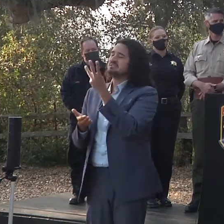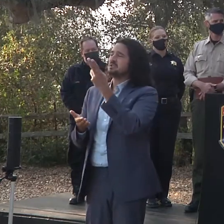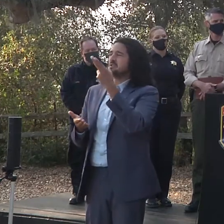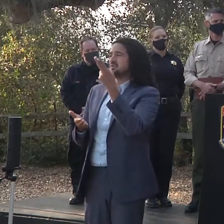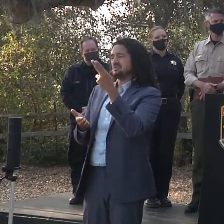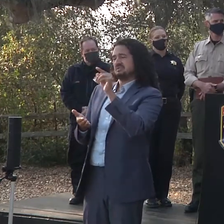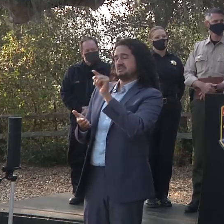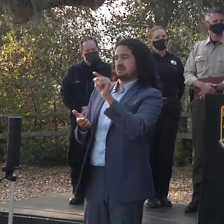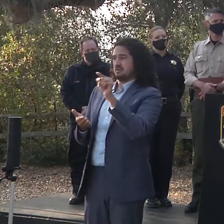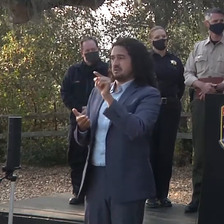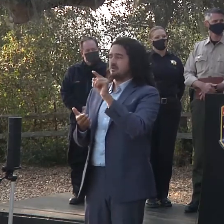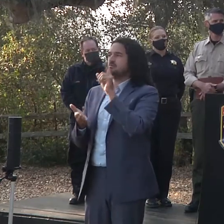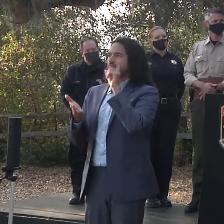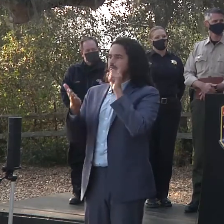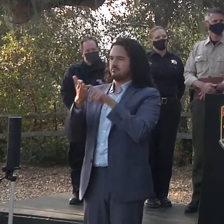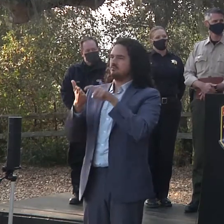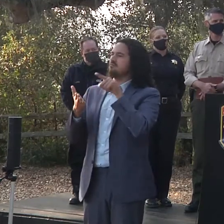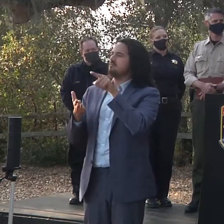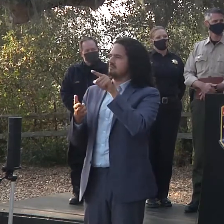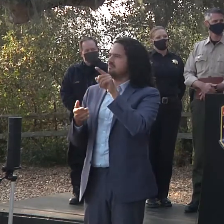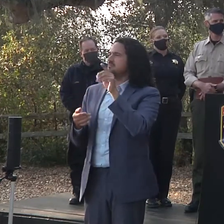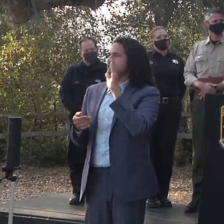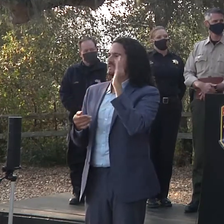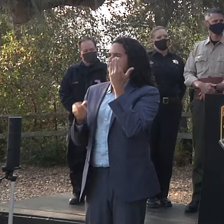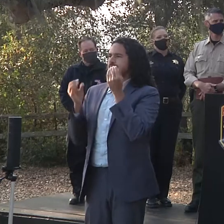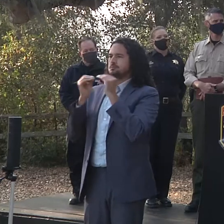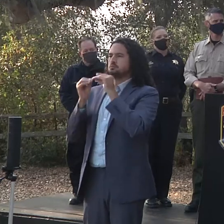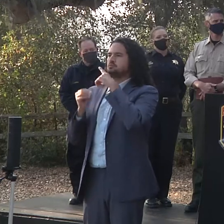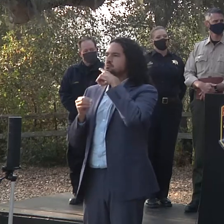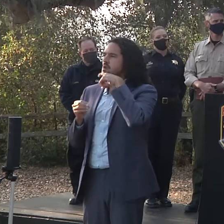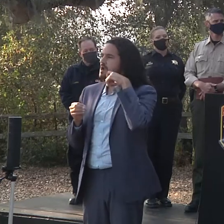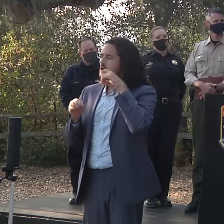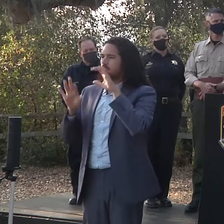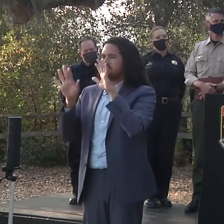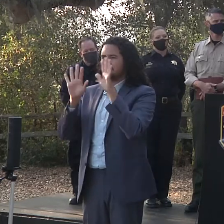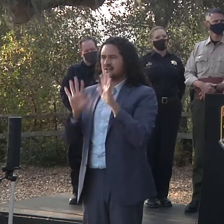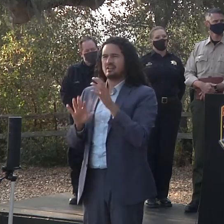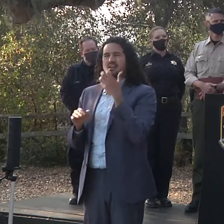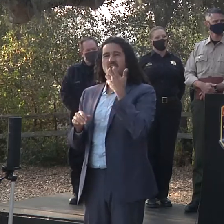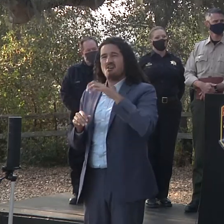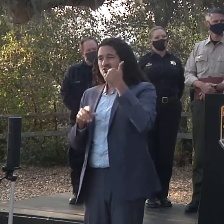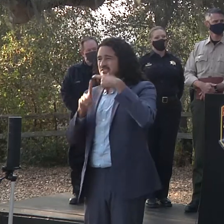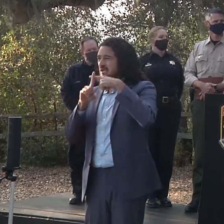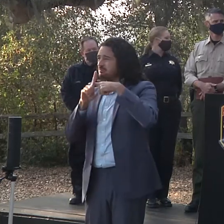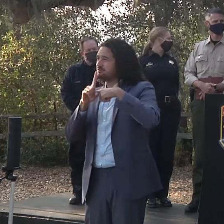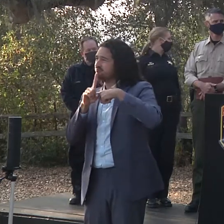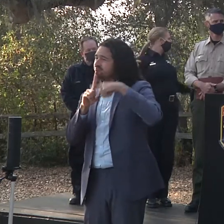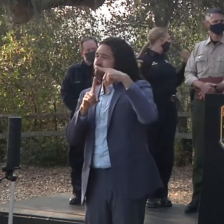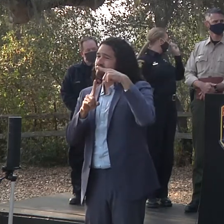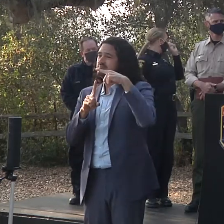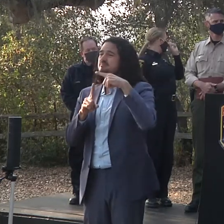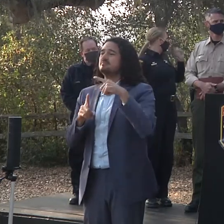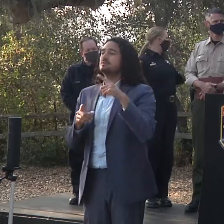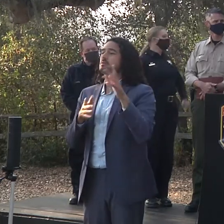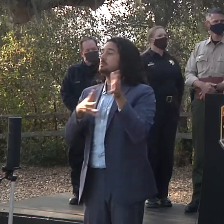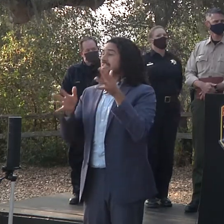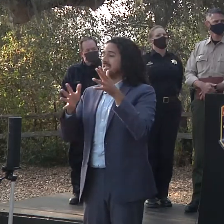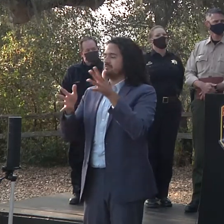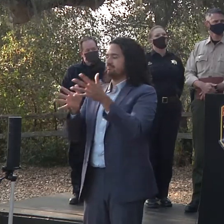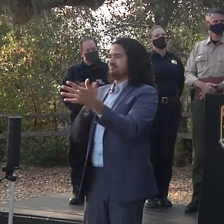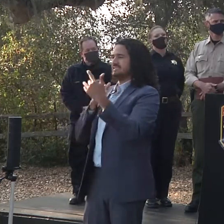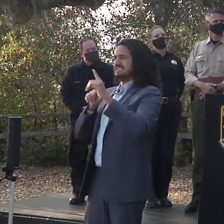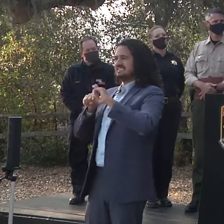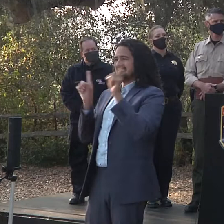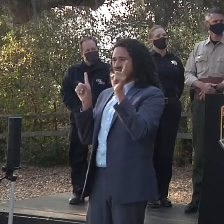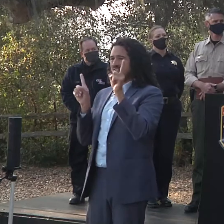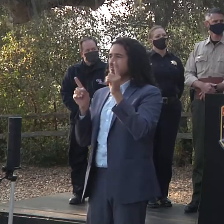at drier weather, hotter weather, and a change of our wind pattern to a northerly pattern. So